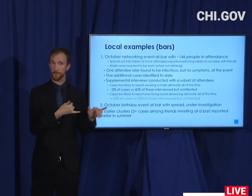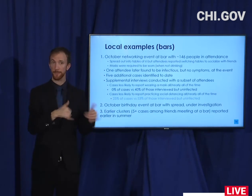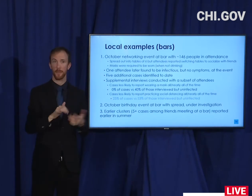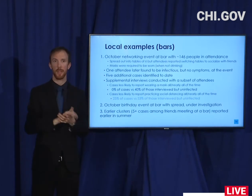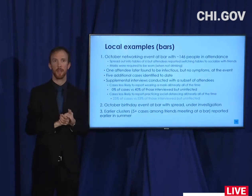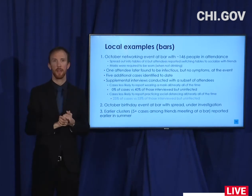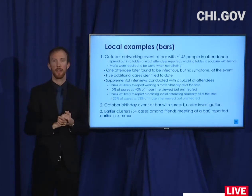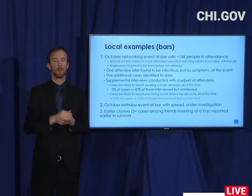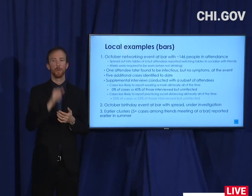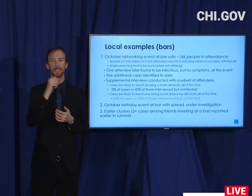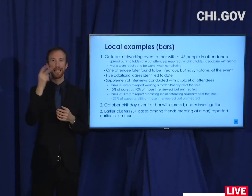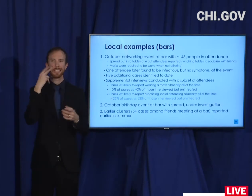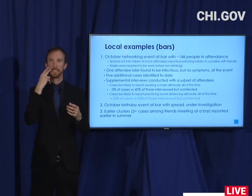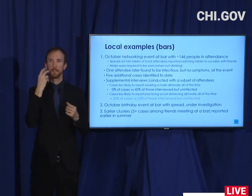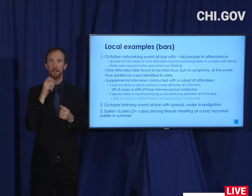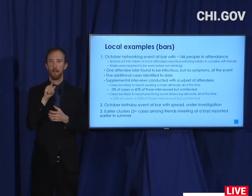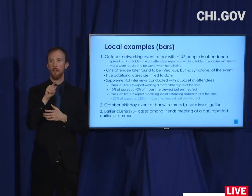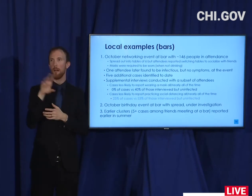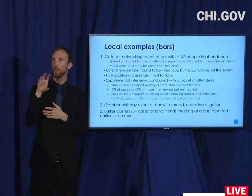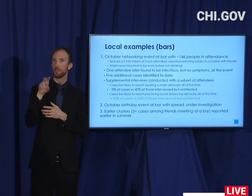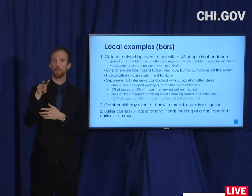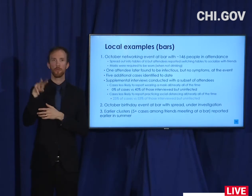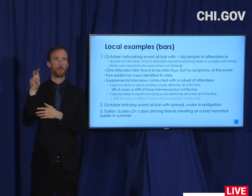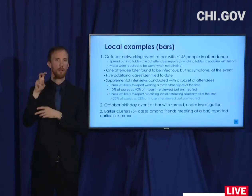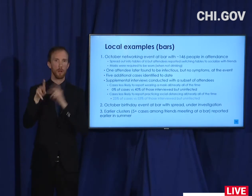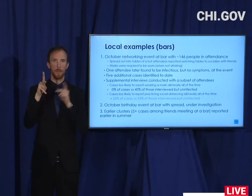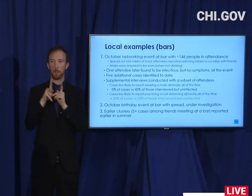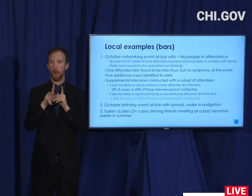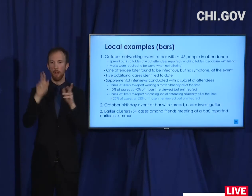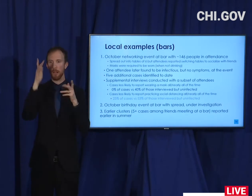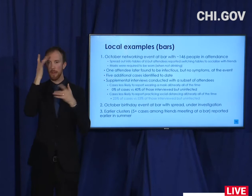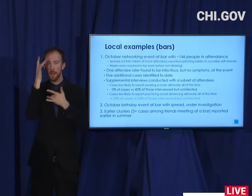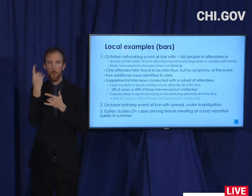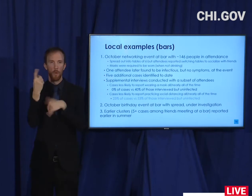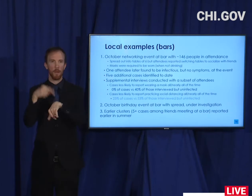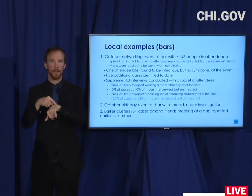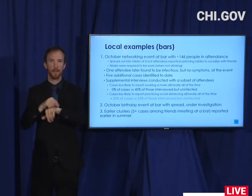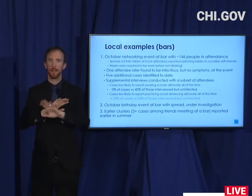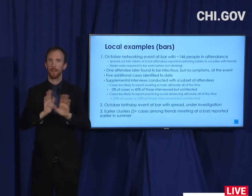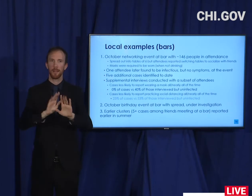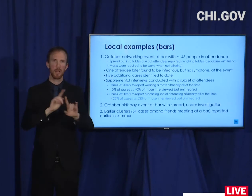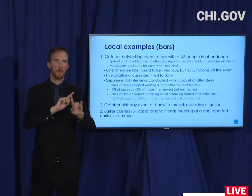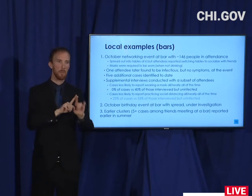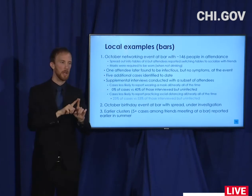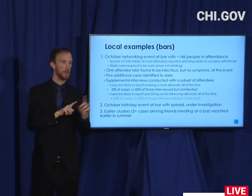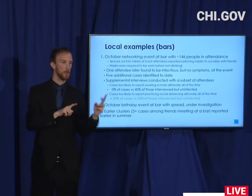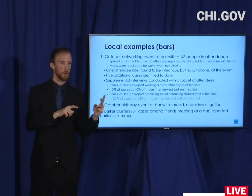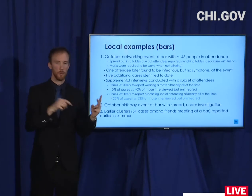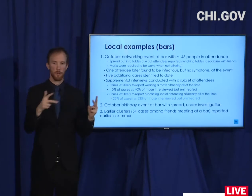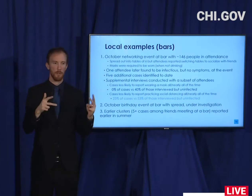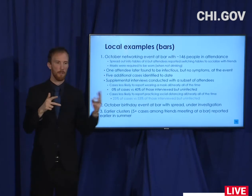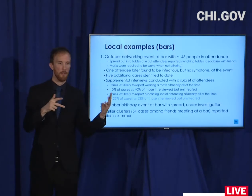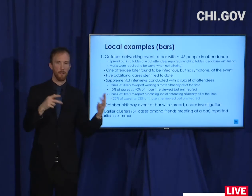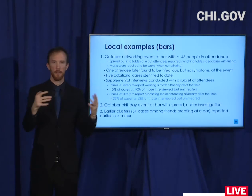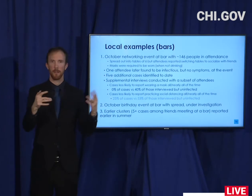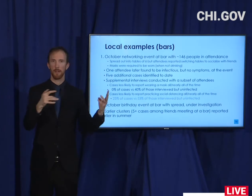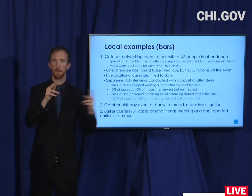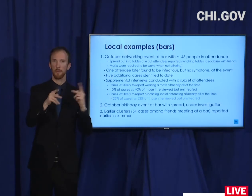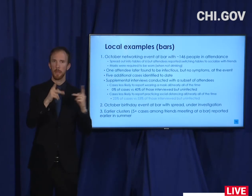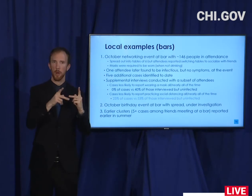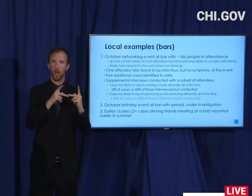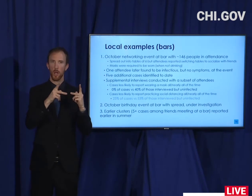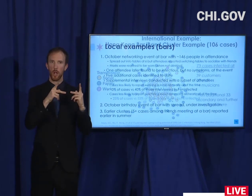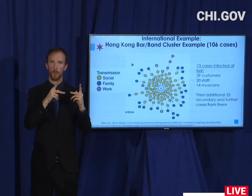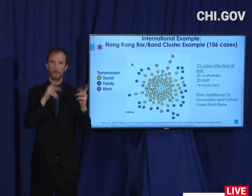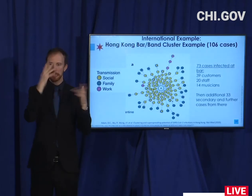cases, but clusters of 2 and 3 and more than 5 people. Nothing against the bars, but it is a source